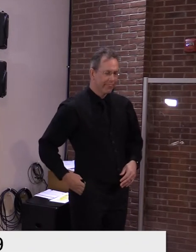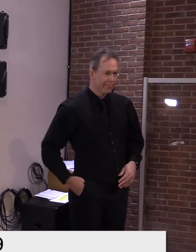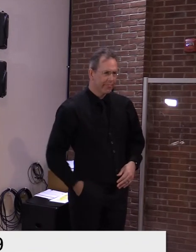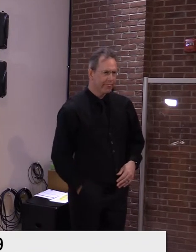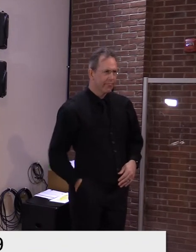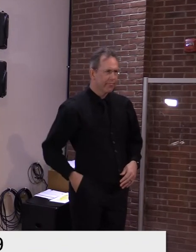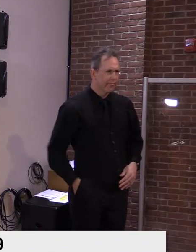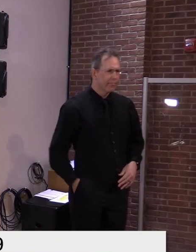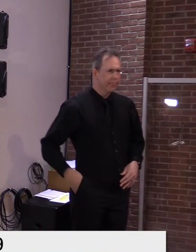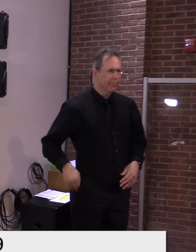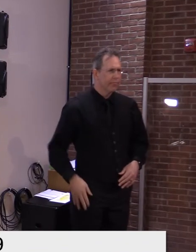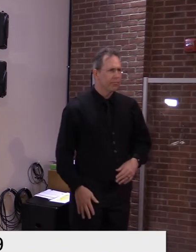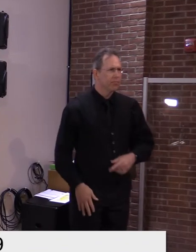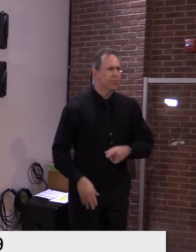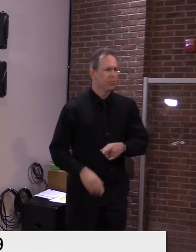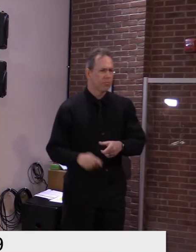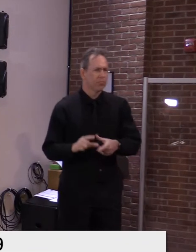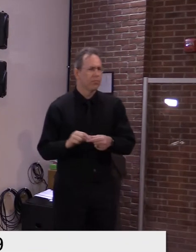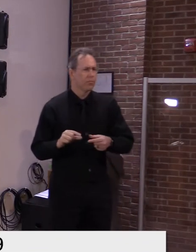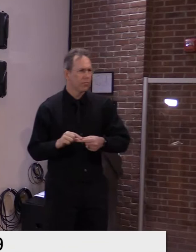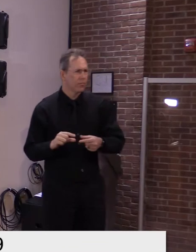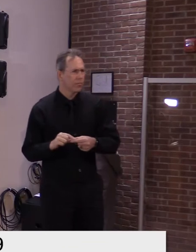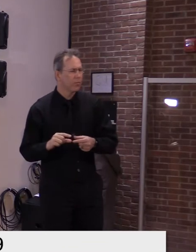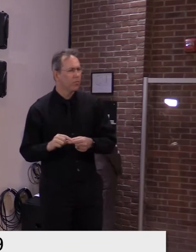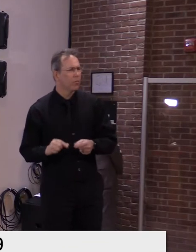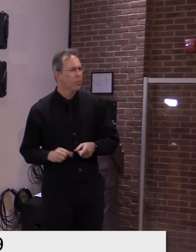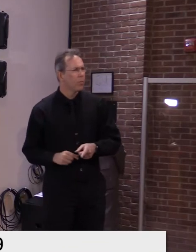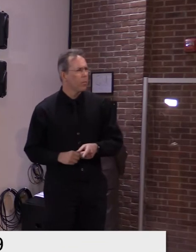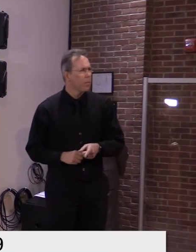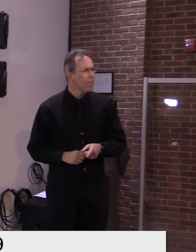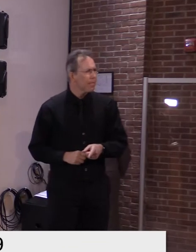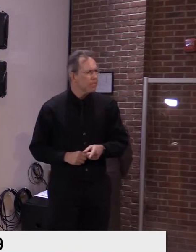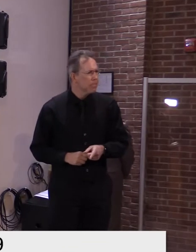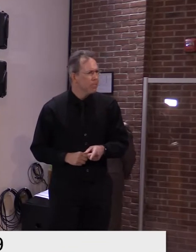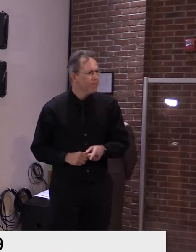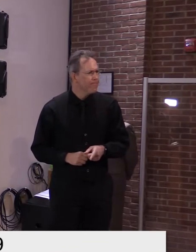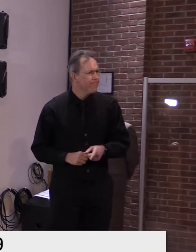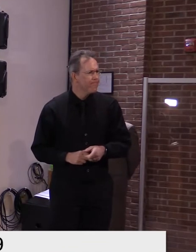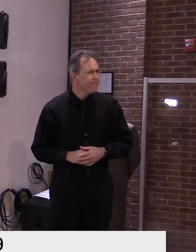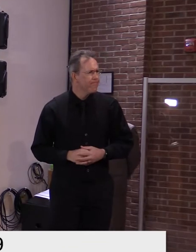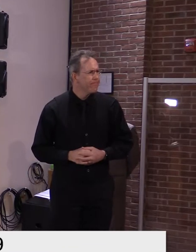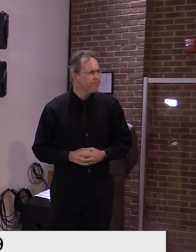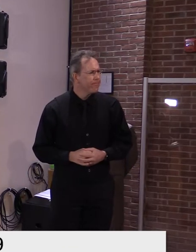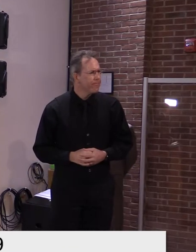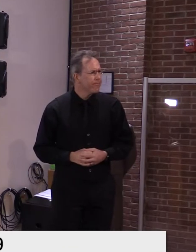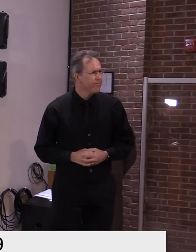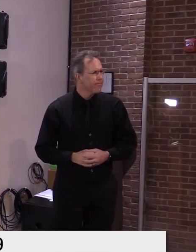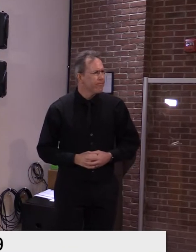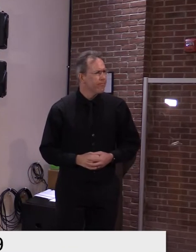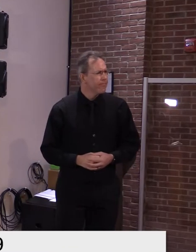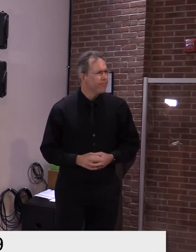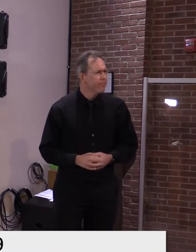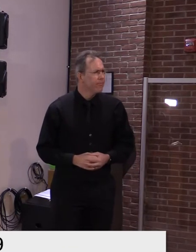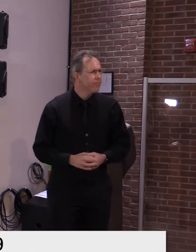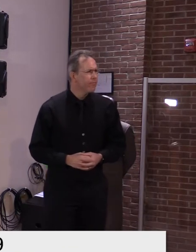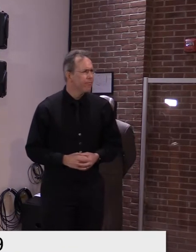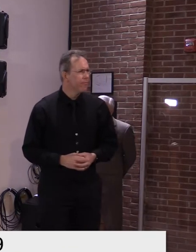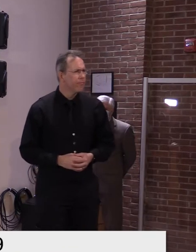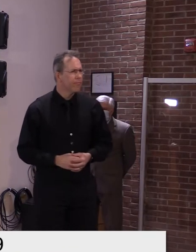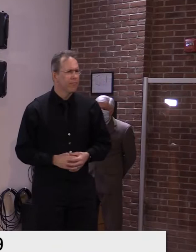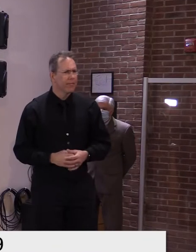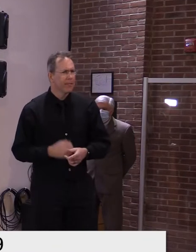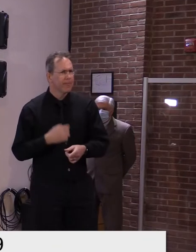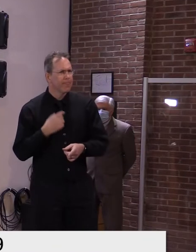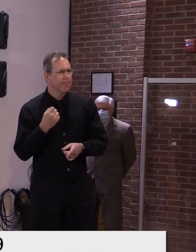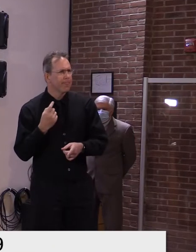When the bar restrictions were loosened, the state gave local municipalities the option to